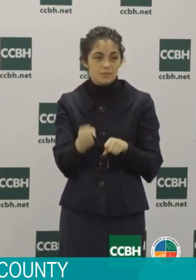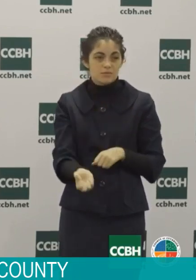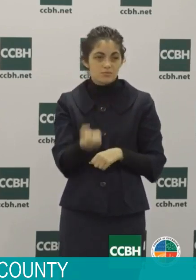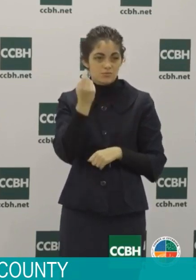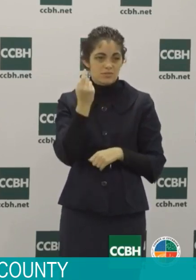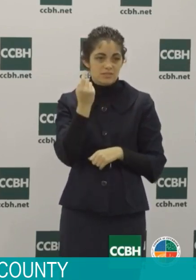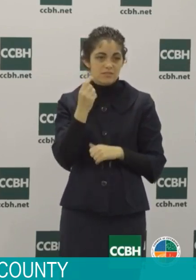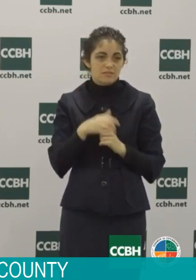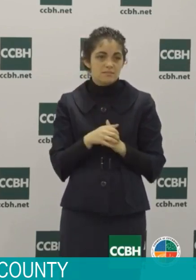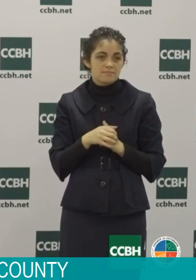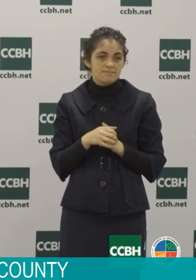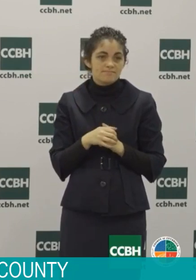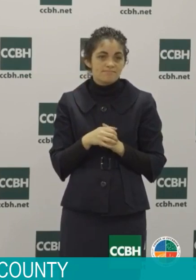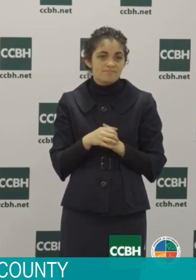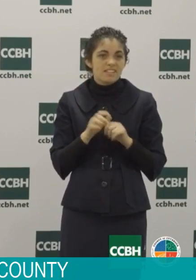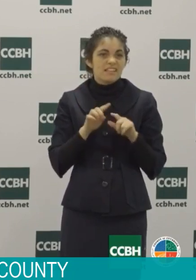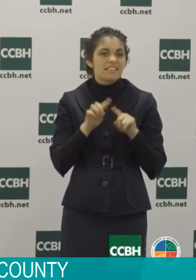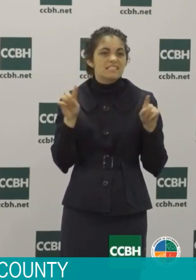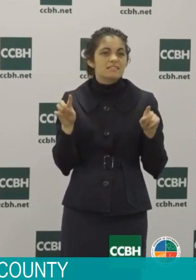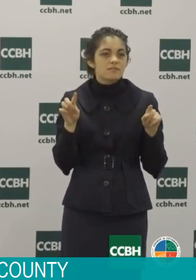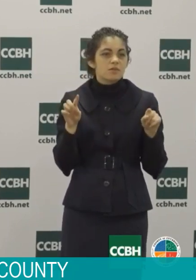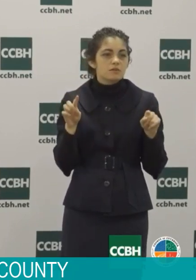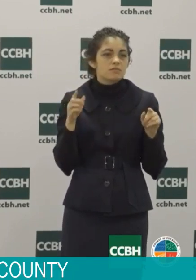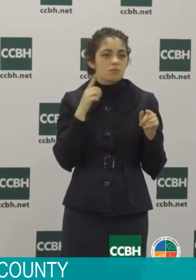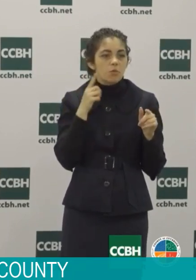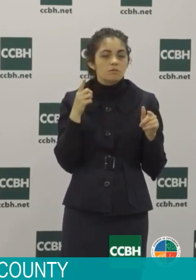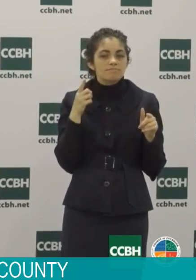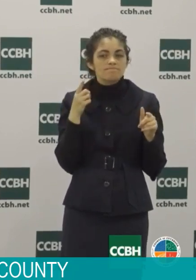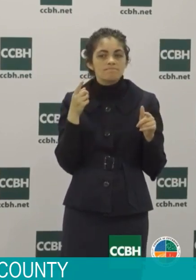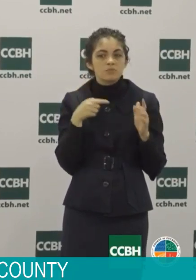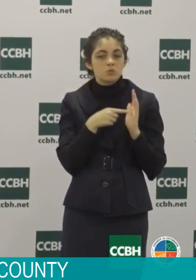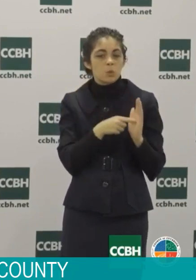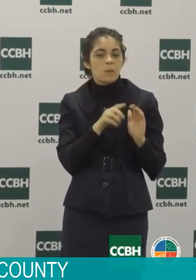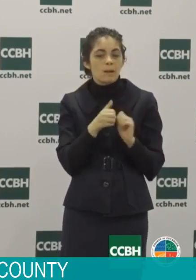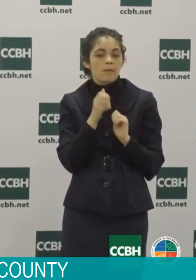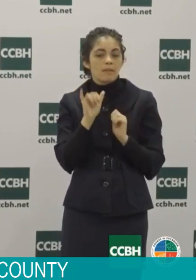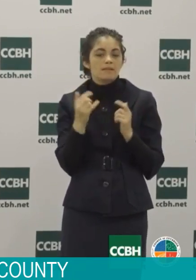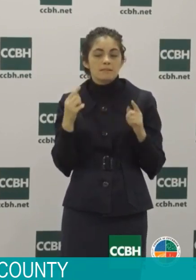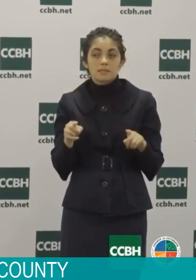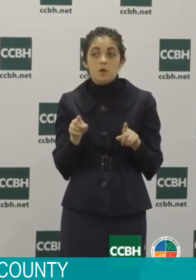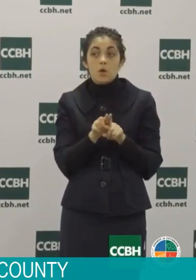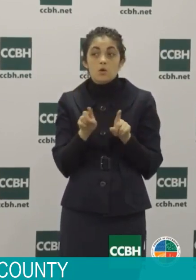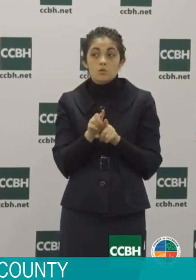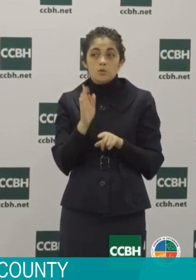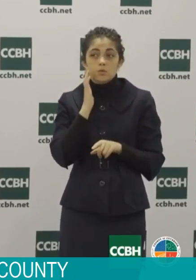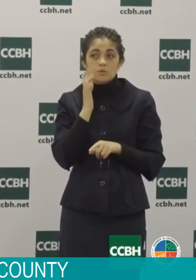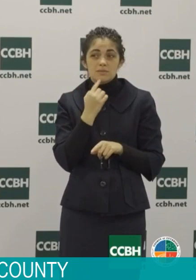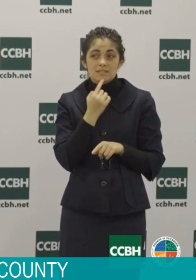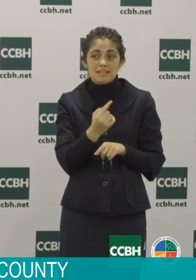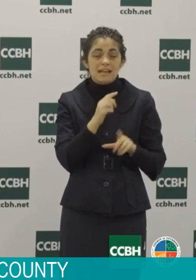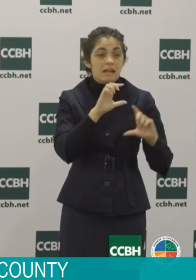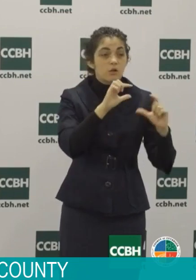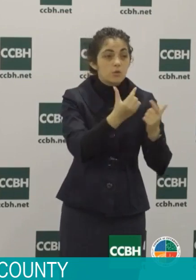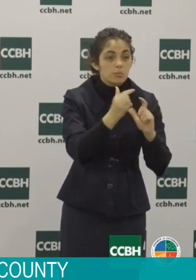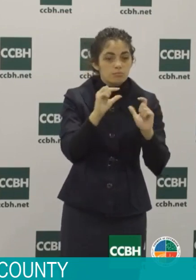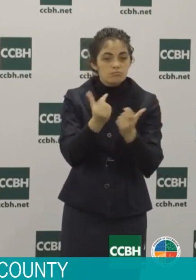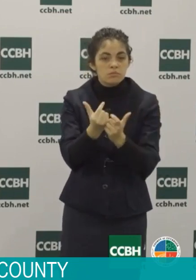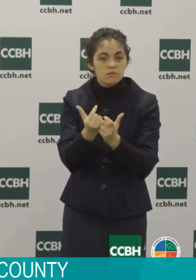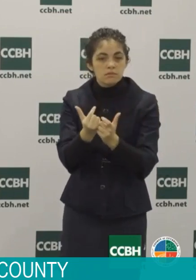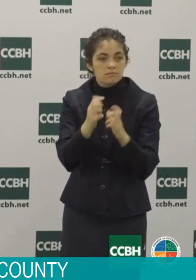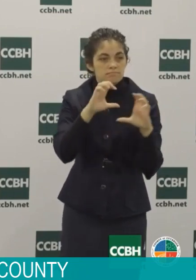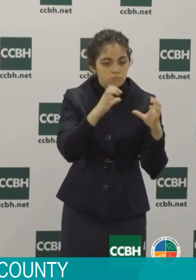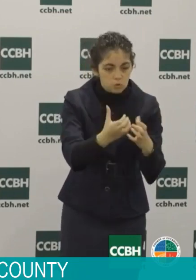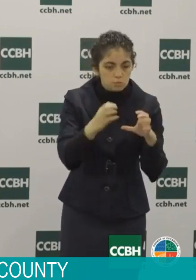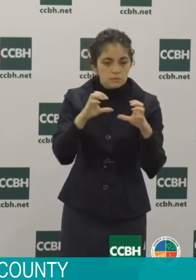understand the different pathways of transmission. The other thing I'll say is that clusters are very helpful to